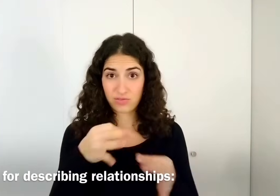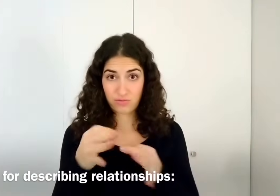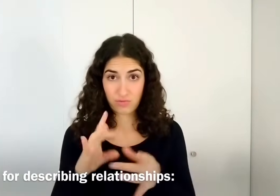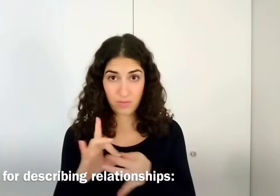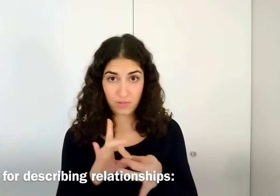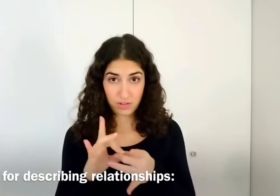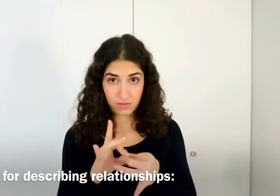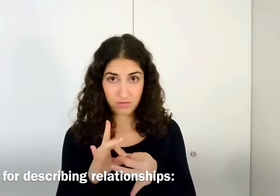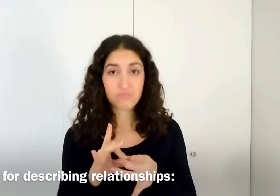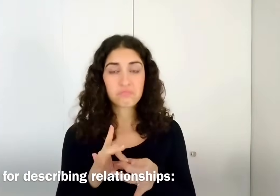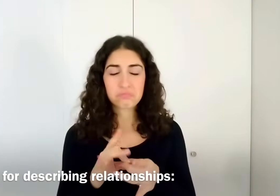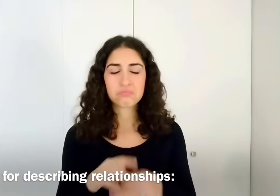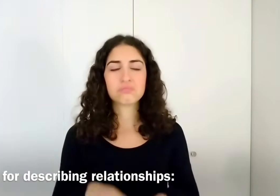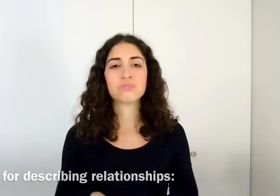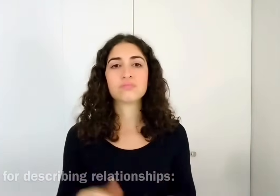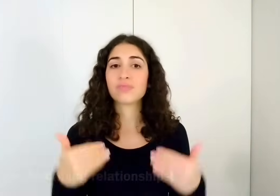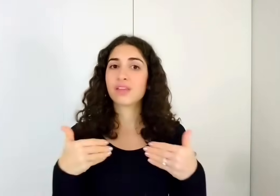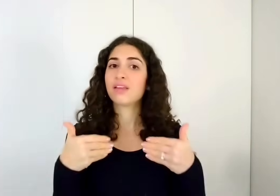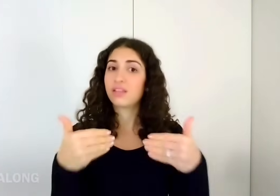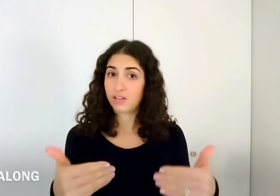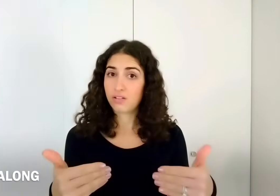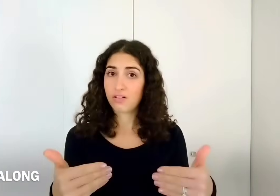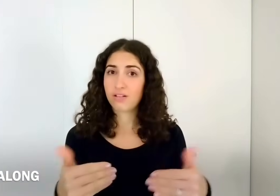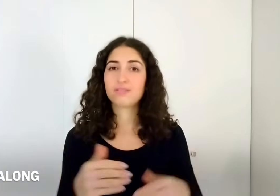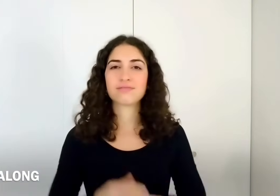And now for describing relationships, get along.